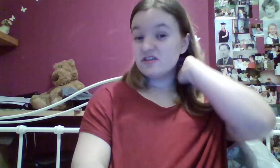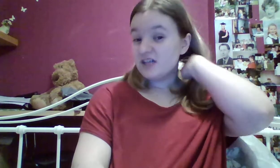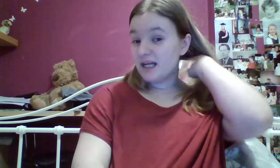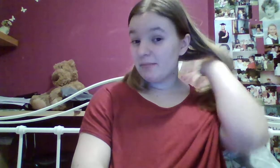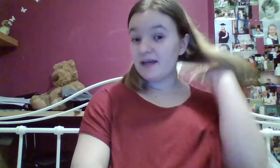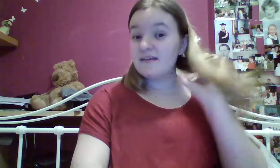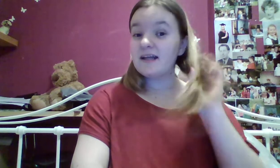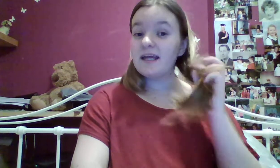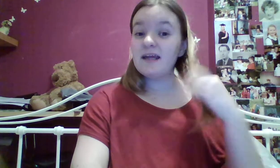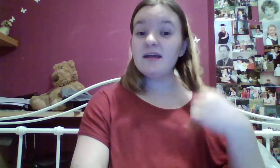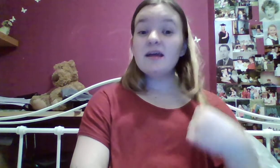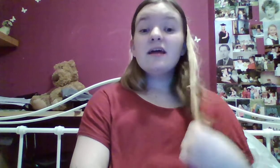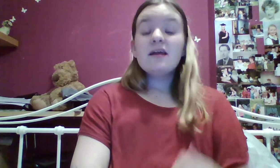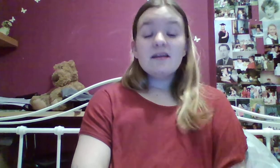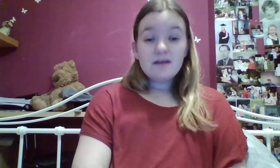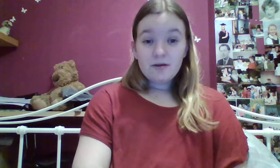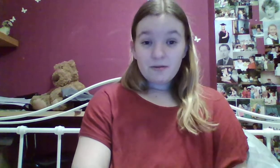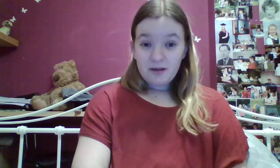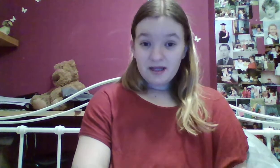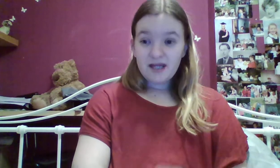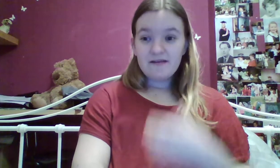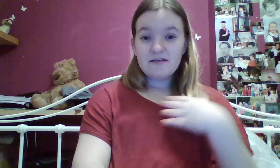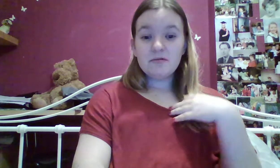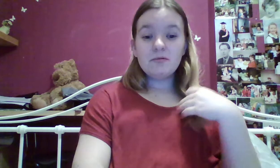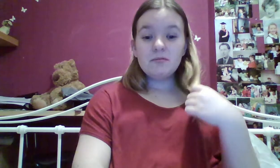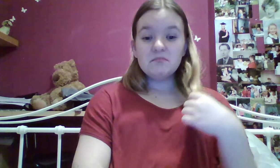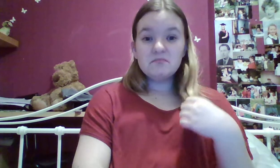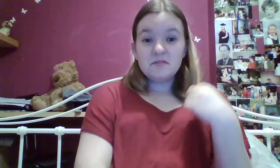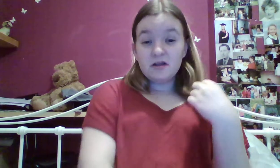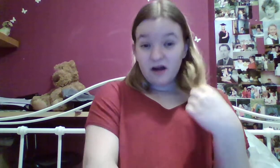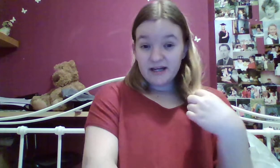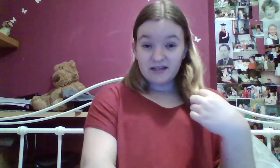chilling basically. So yeah, that's all I need,